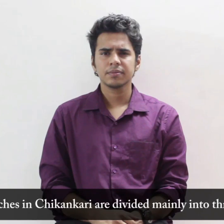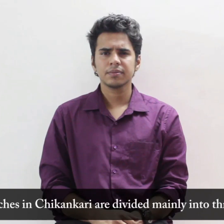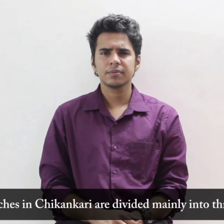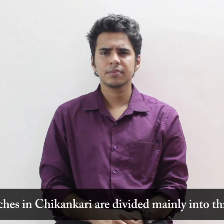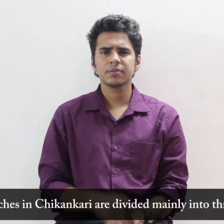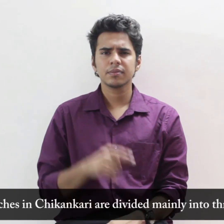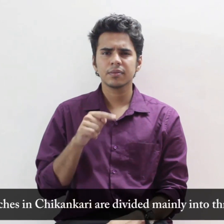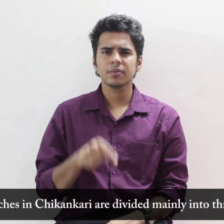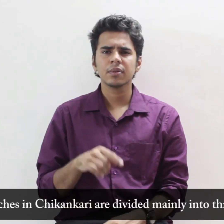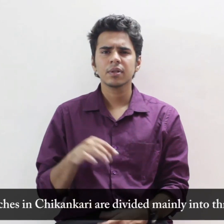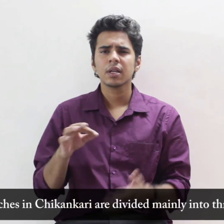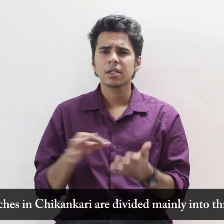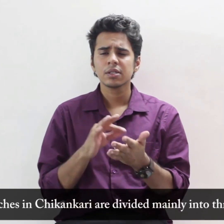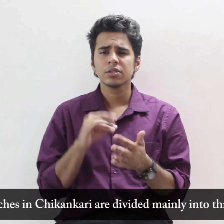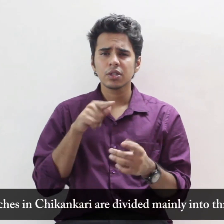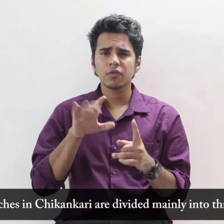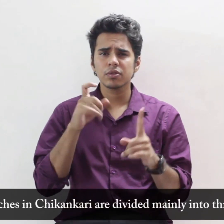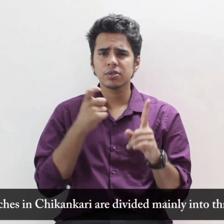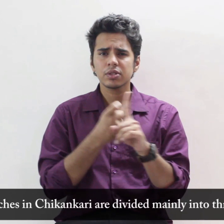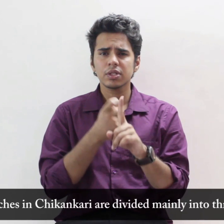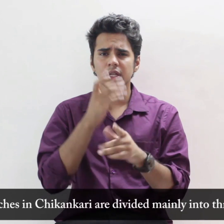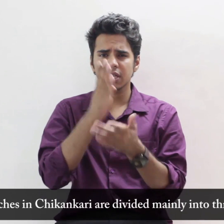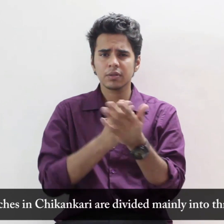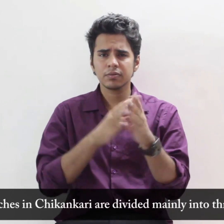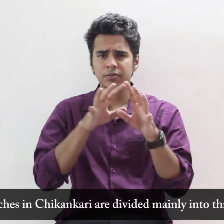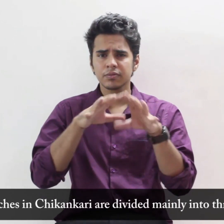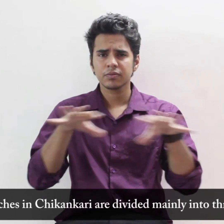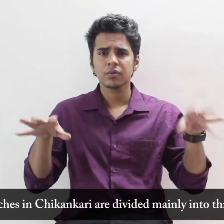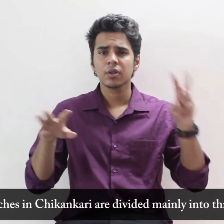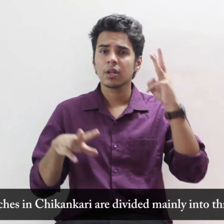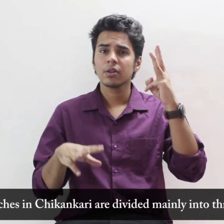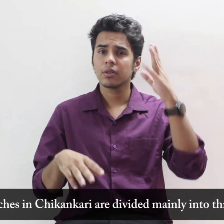The stitches in chicken curry are divided mainly into three heads.